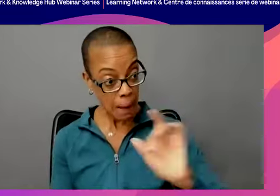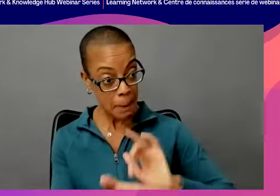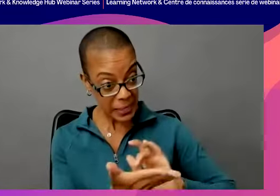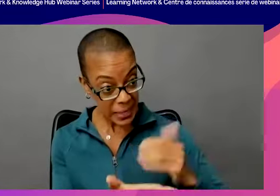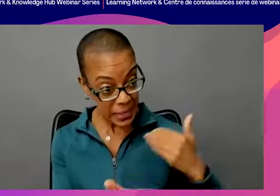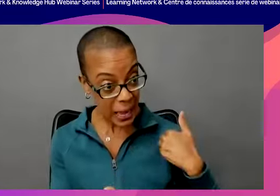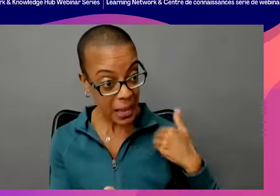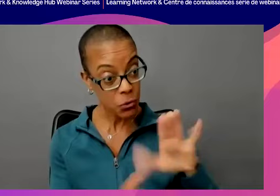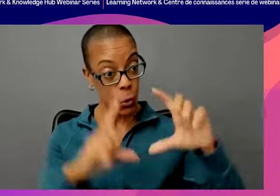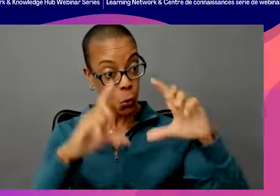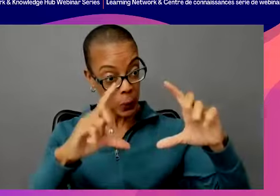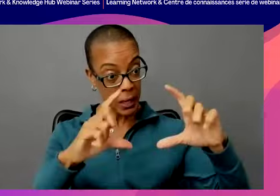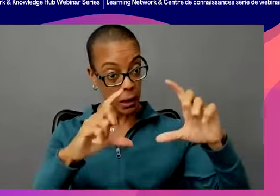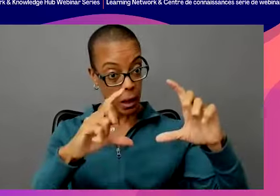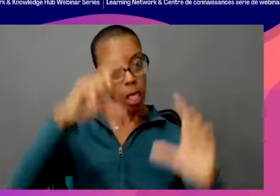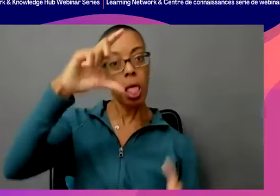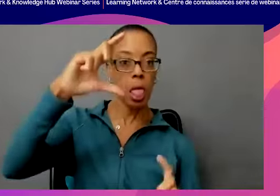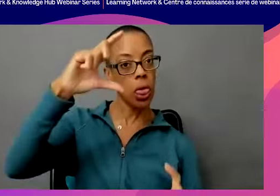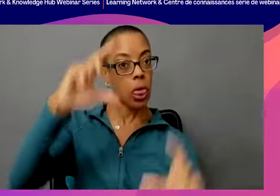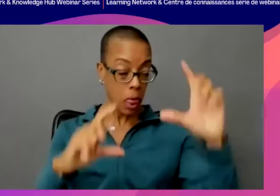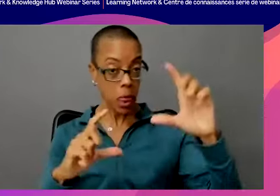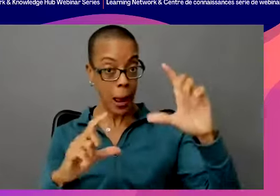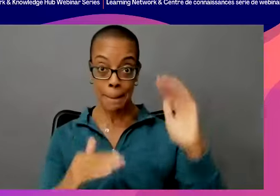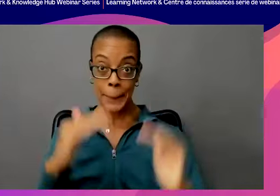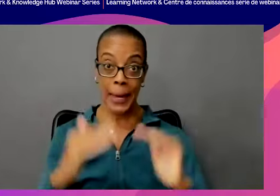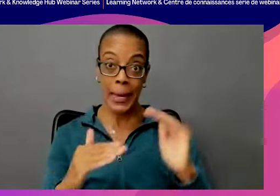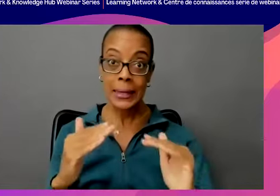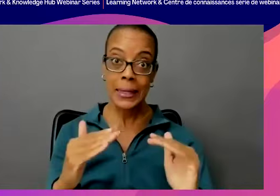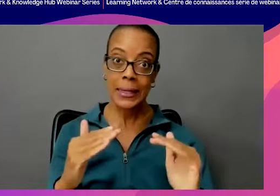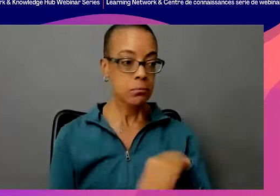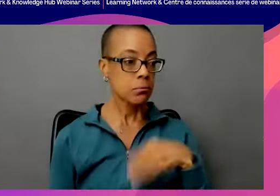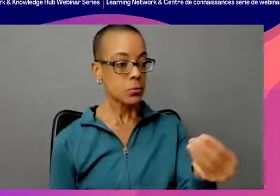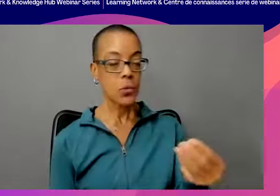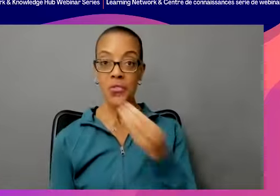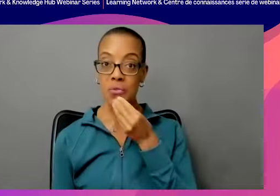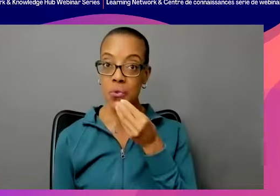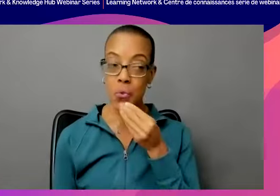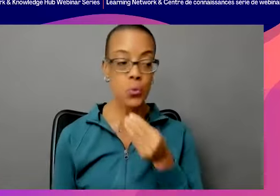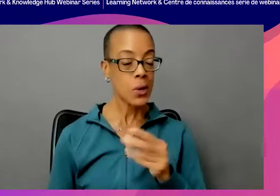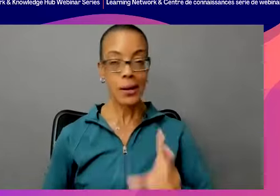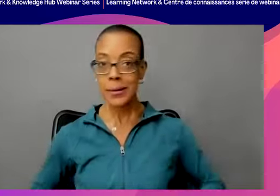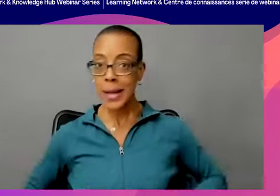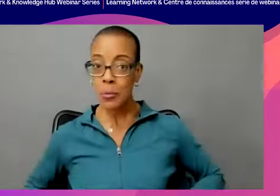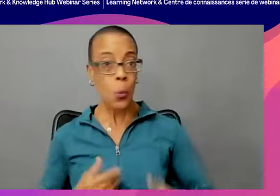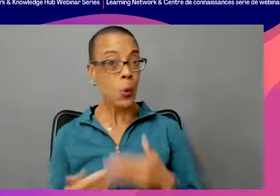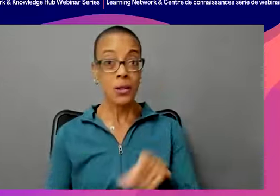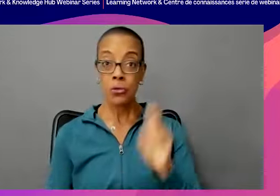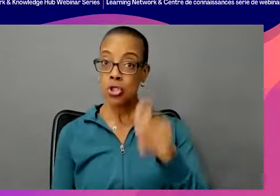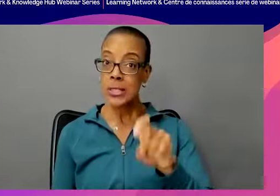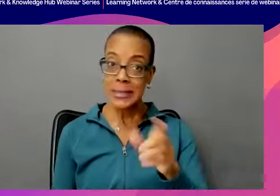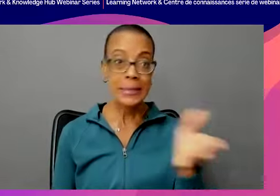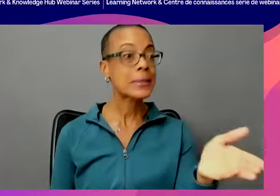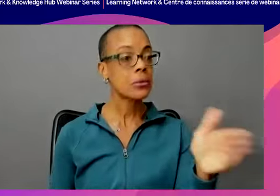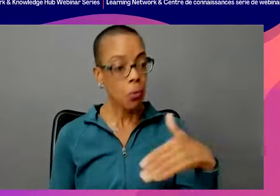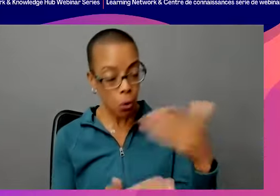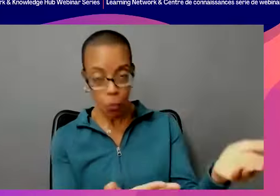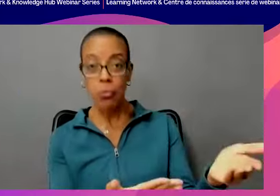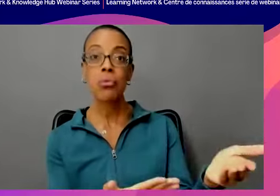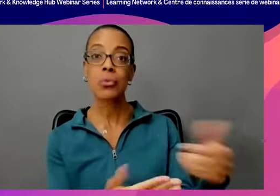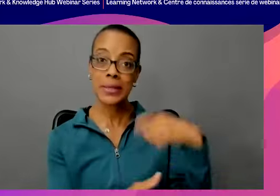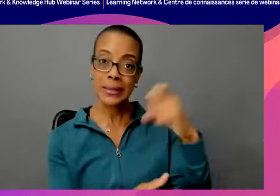wheel is in balance. Offer her food to take home, diapers, whatever they need. You know, just